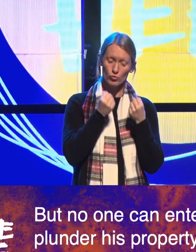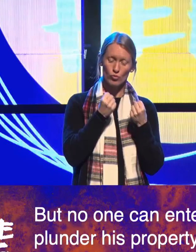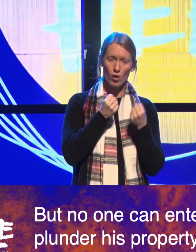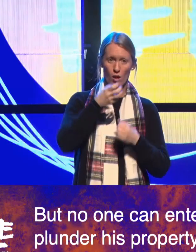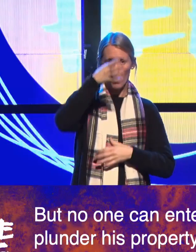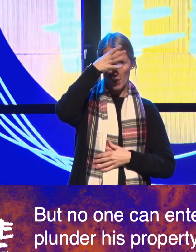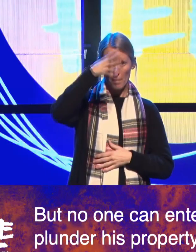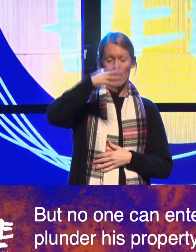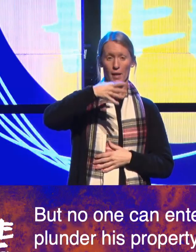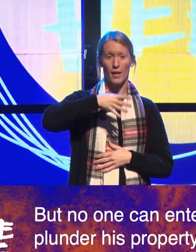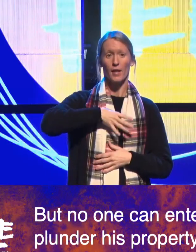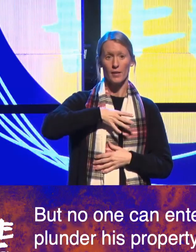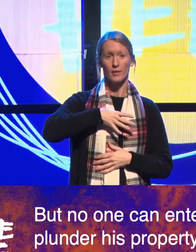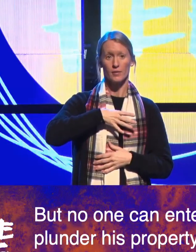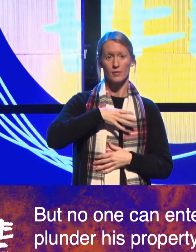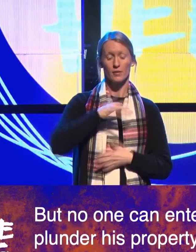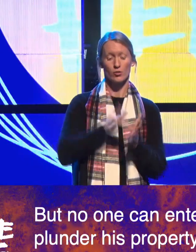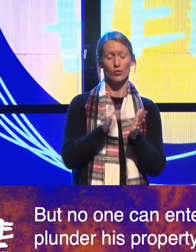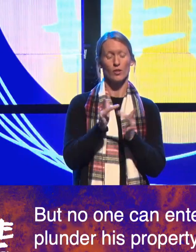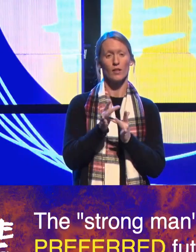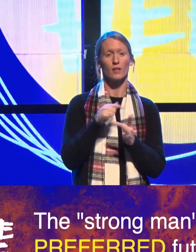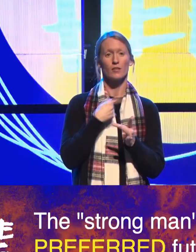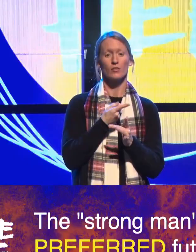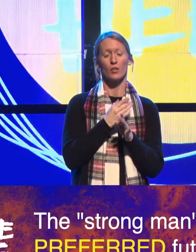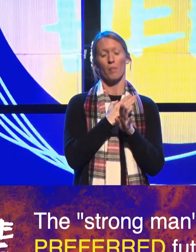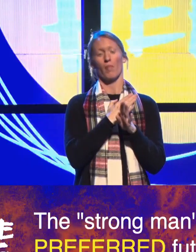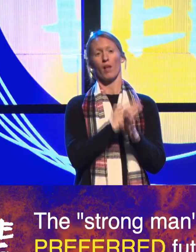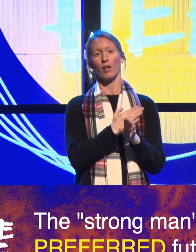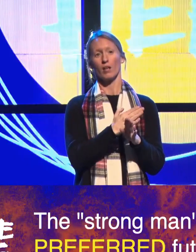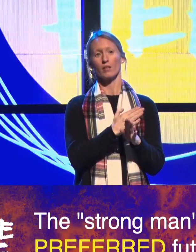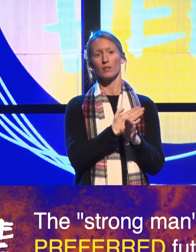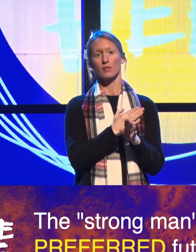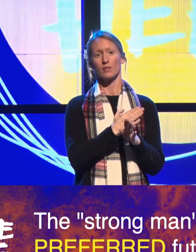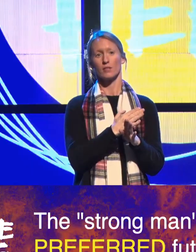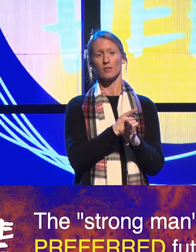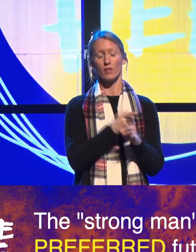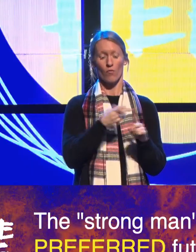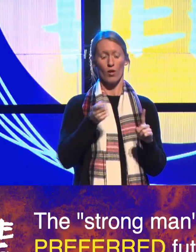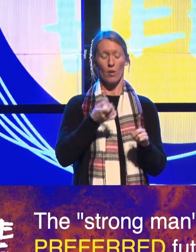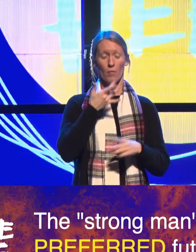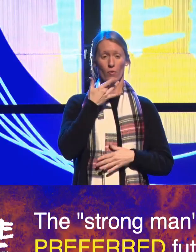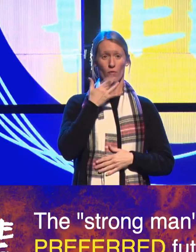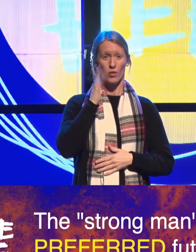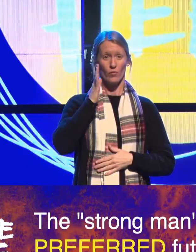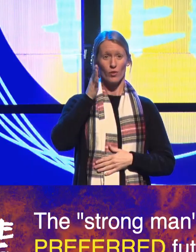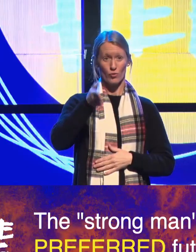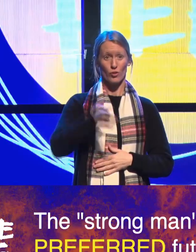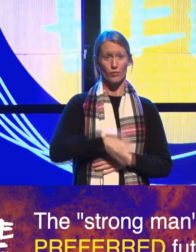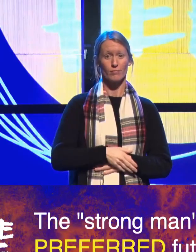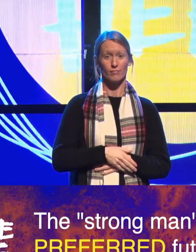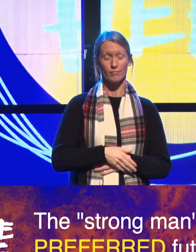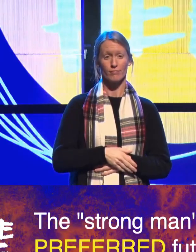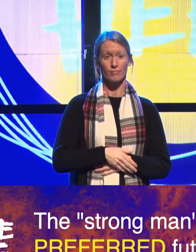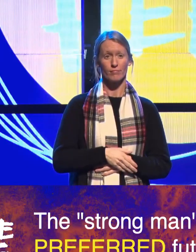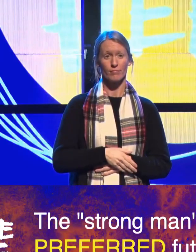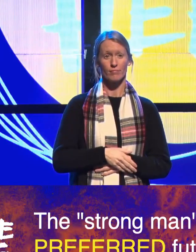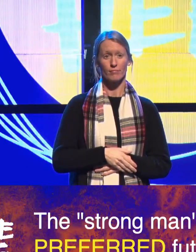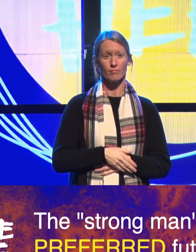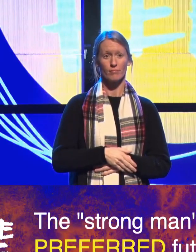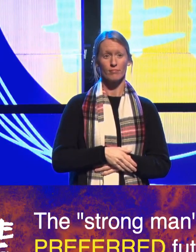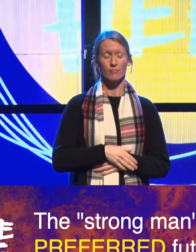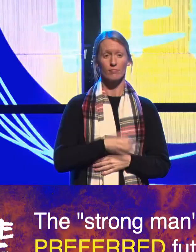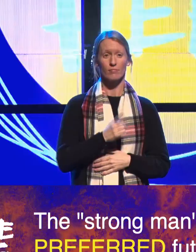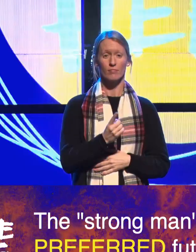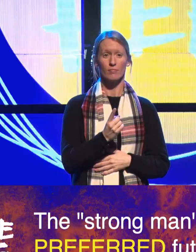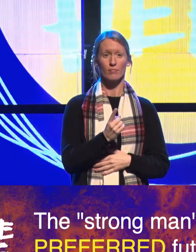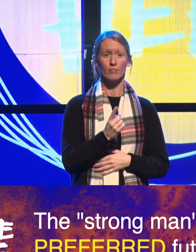word, like Jesus is saying, that hold us back from our preferred future. That have, like there is